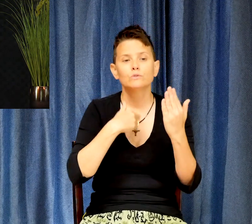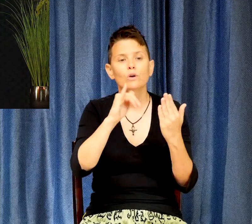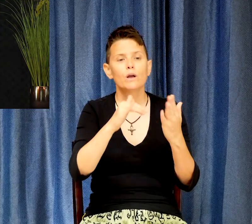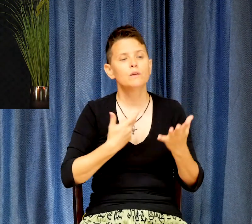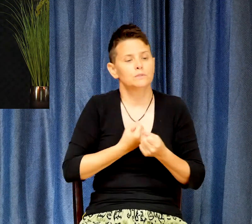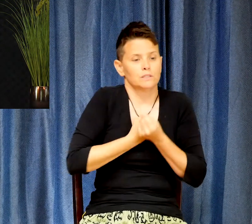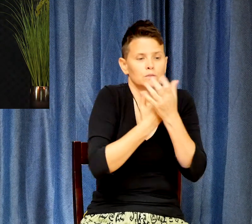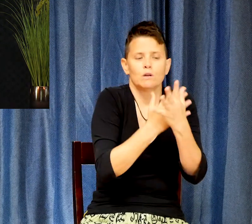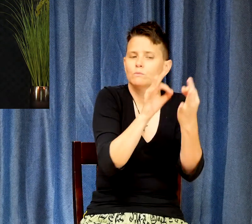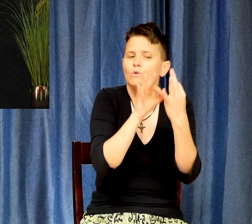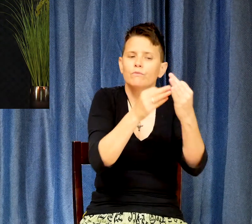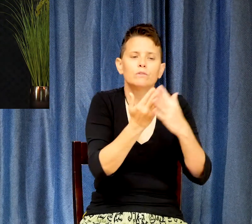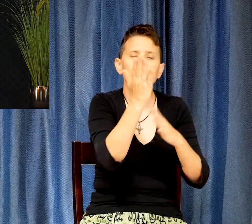Christ.